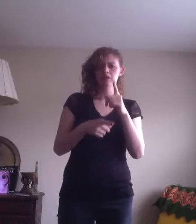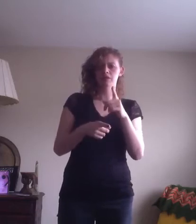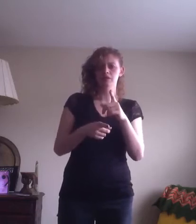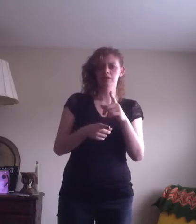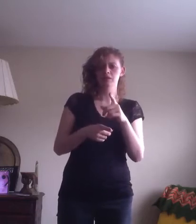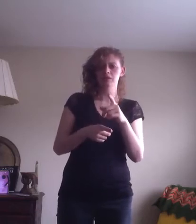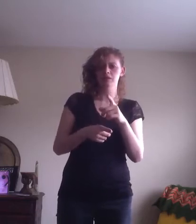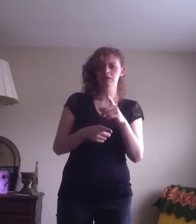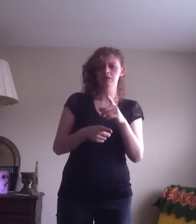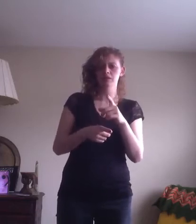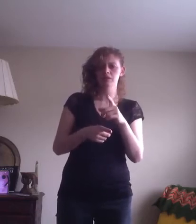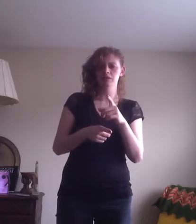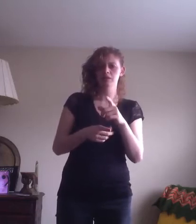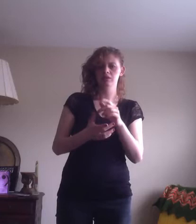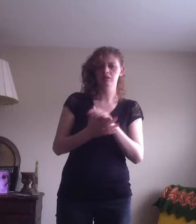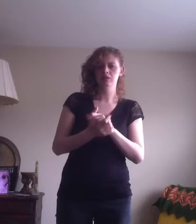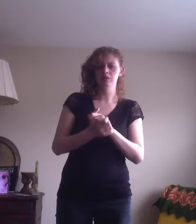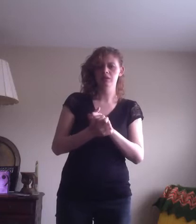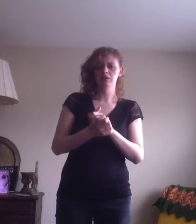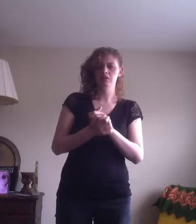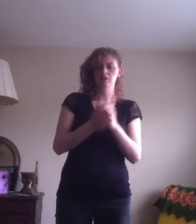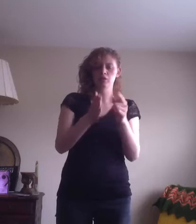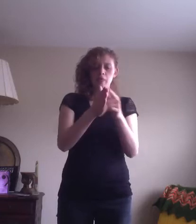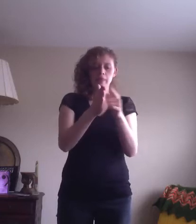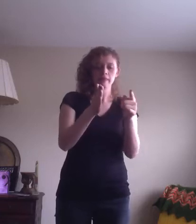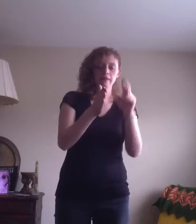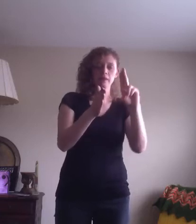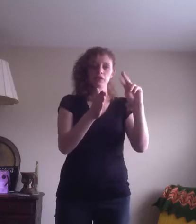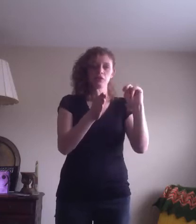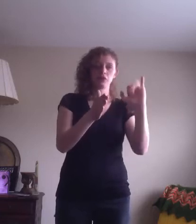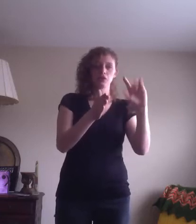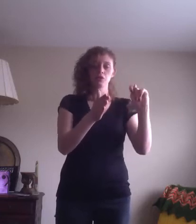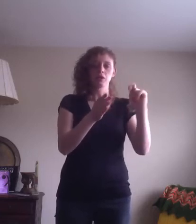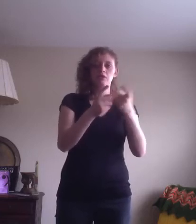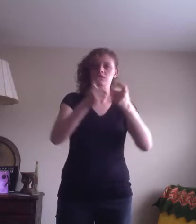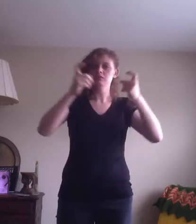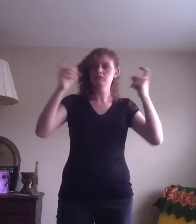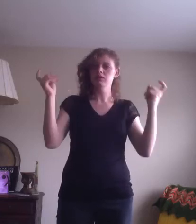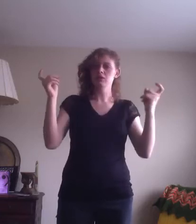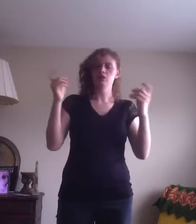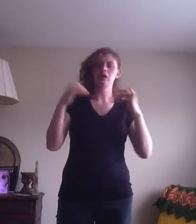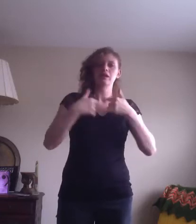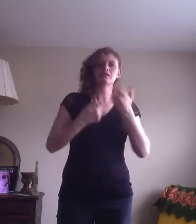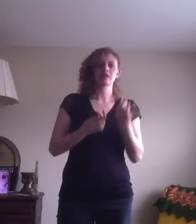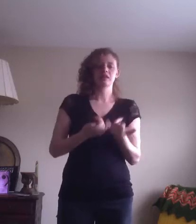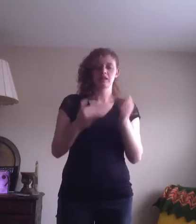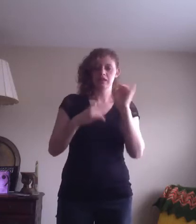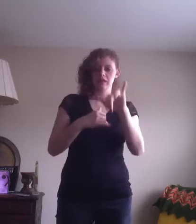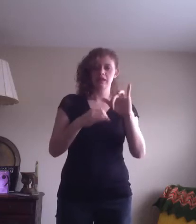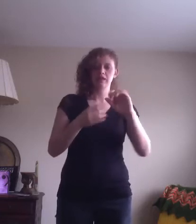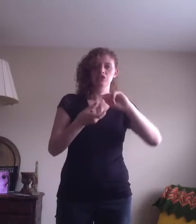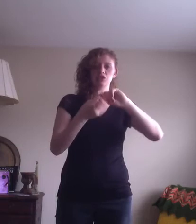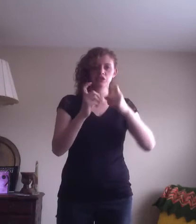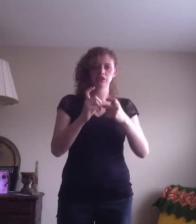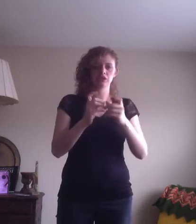and good thing it wasn't any further, it would reach it. And there's 2. And there's 4, way